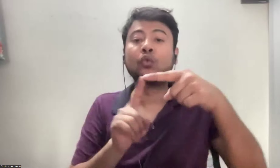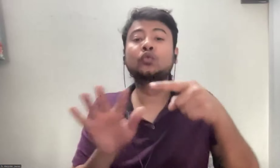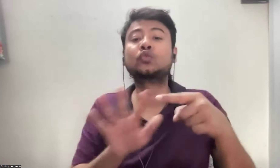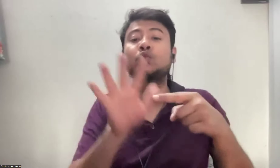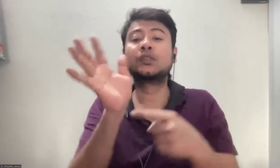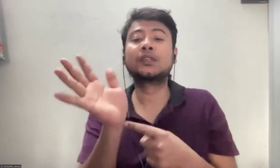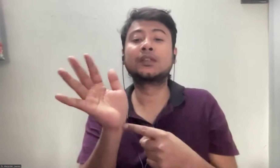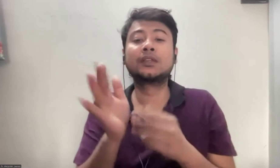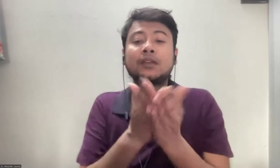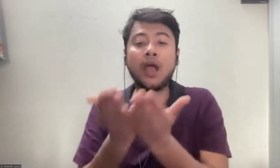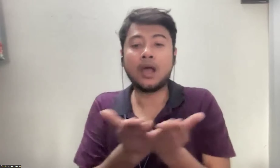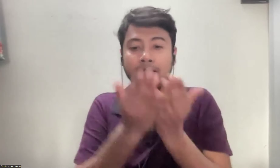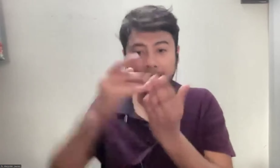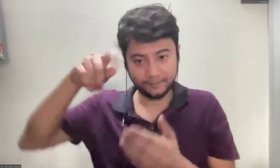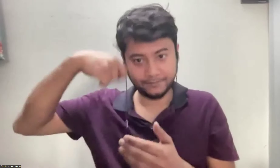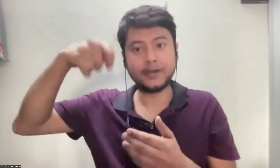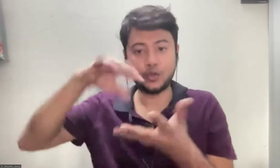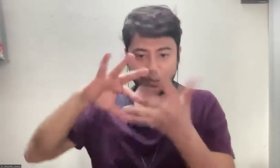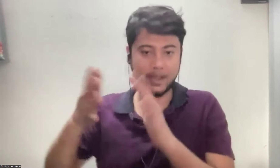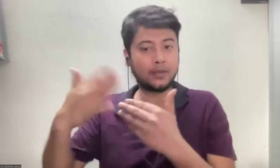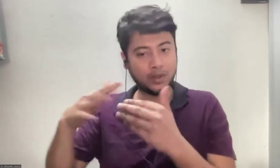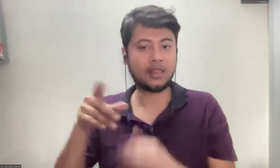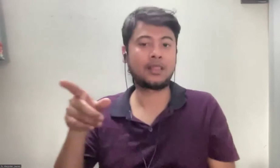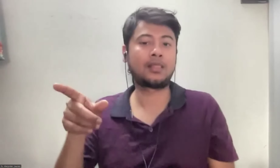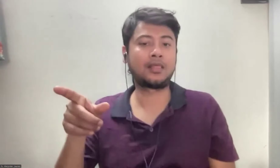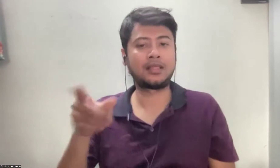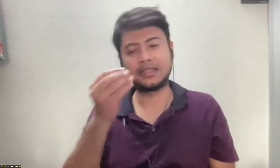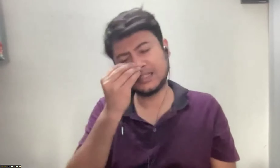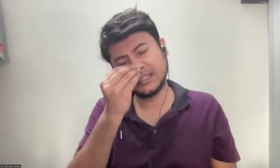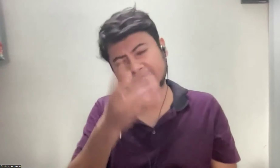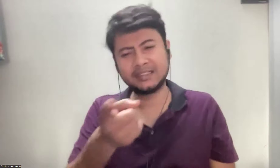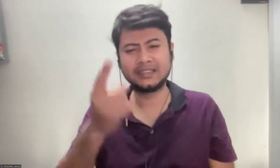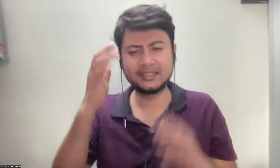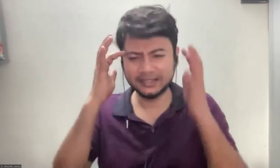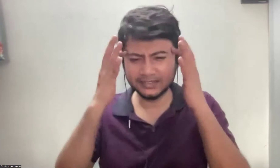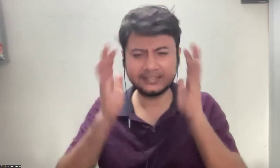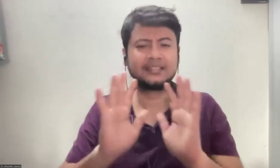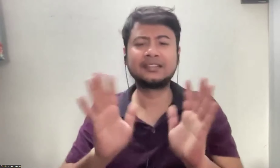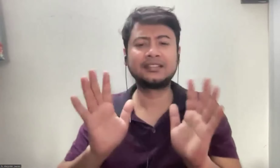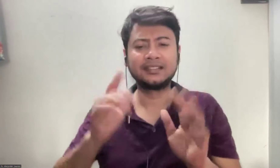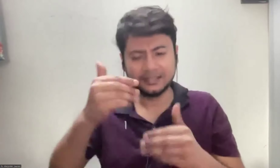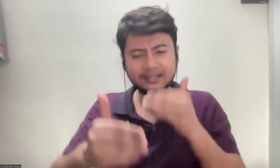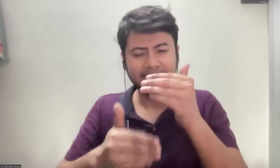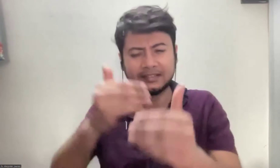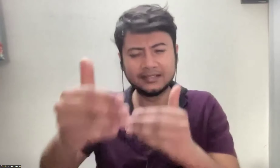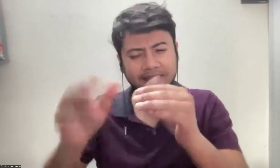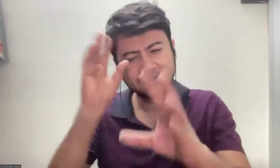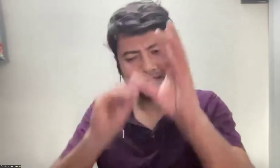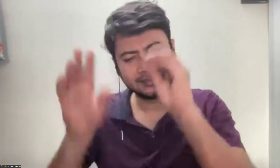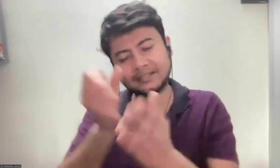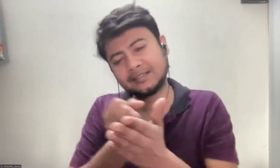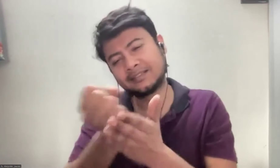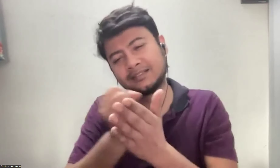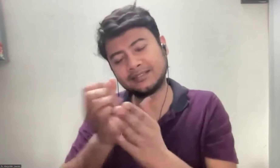catch up next week. Till then, thank you so much. Hare Krishna. Thank you, Saurabh. Thank you, Rasarathi.